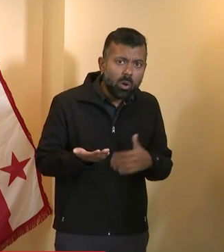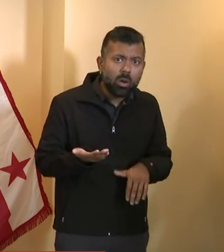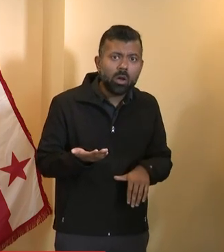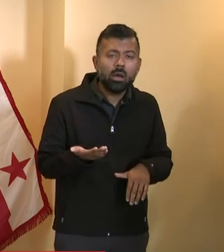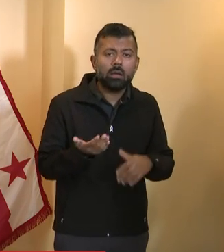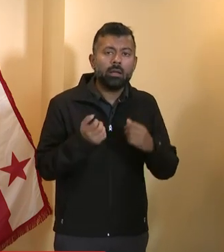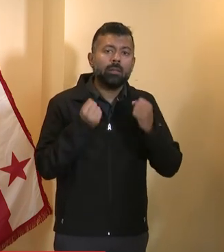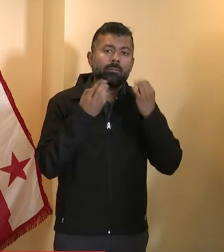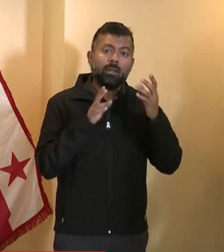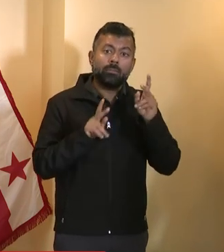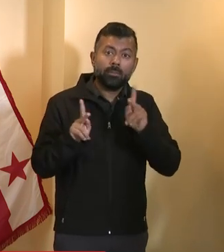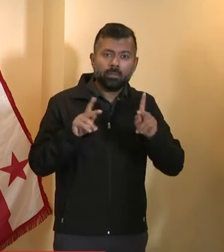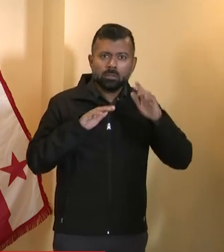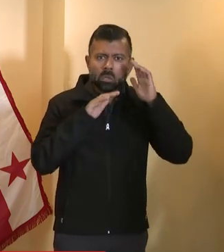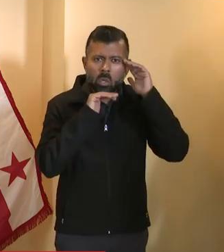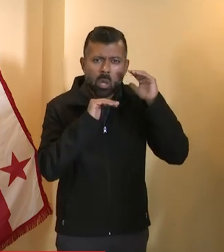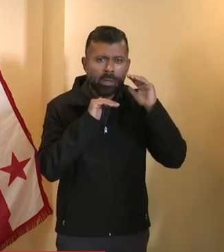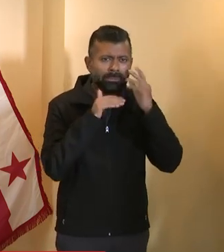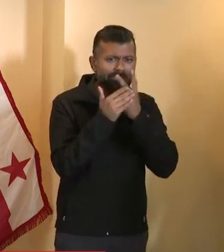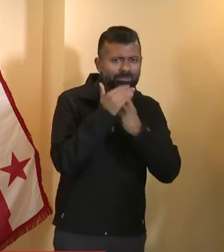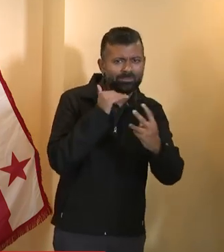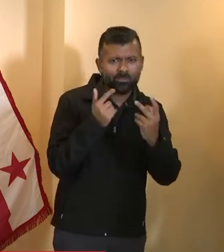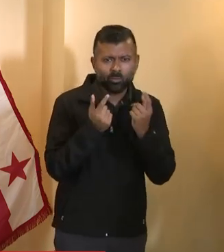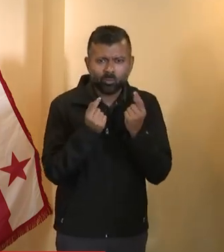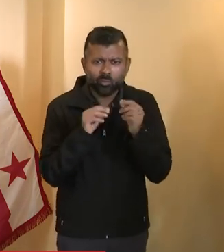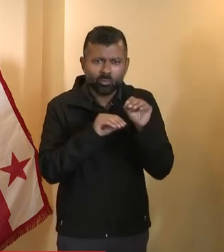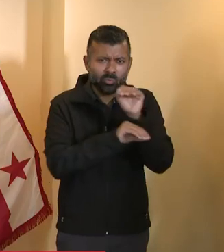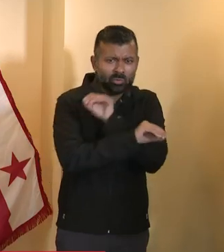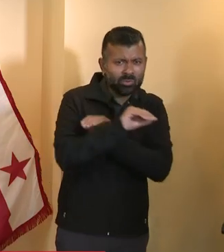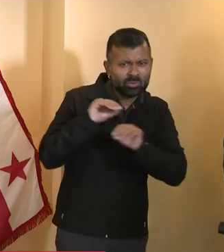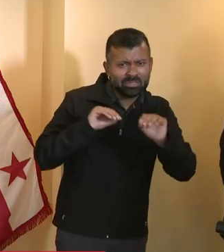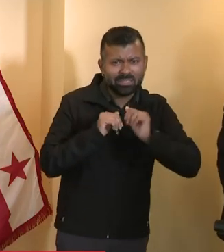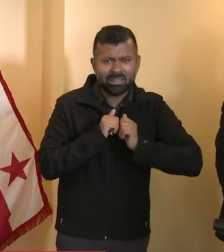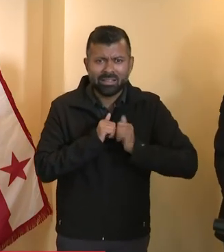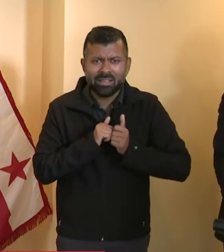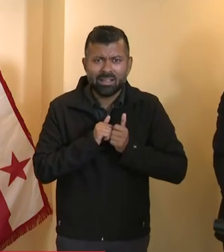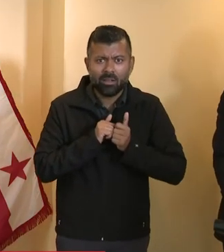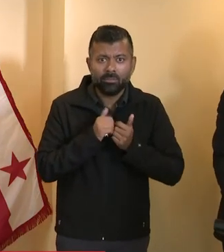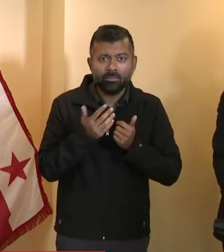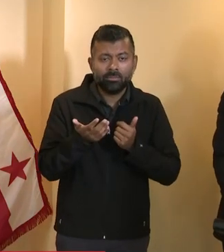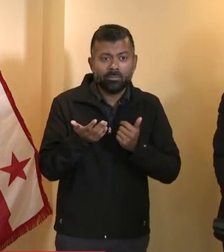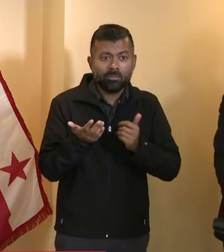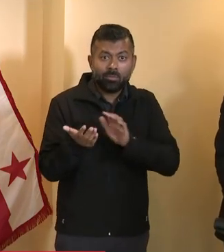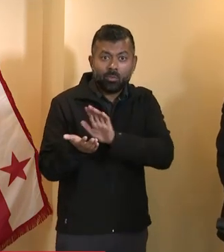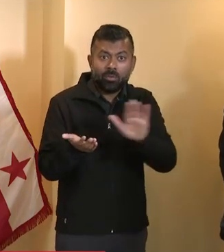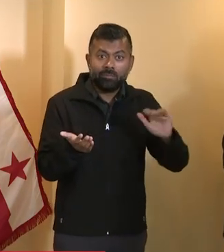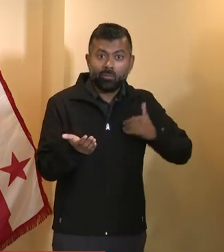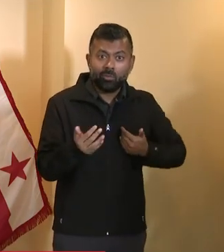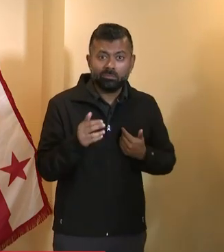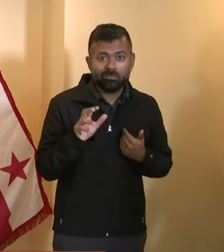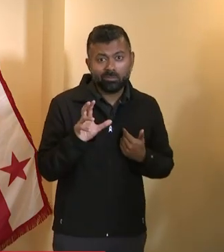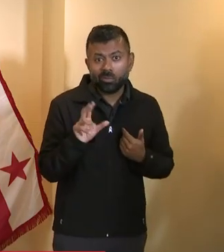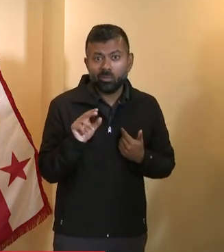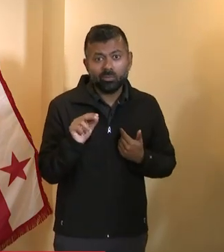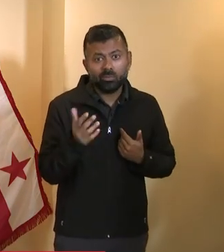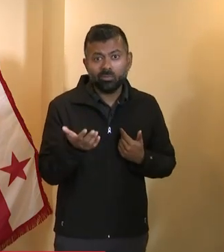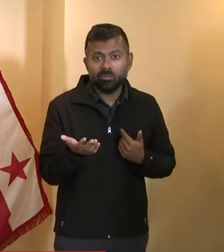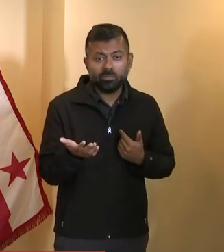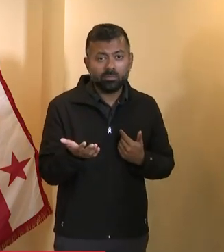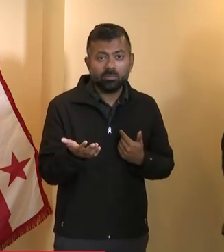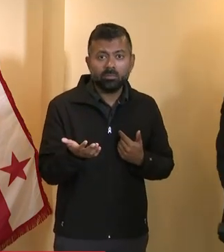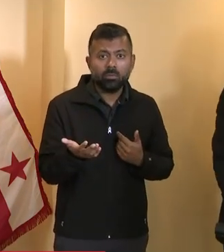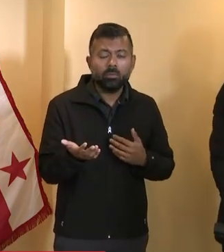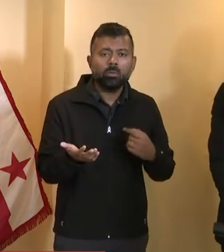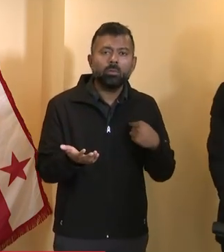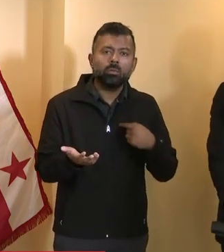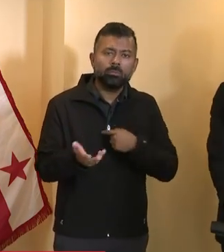about, just why this is happening, and it's no fault of their own. But we still have to plan for when we come